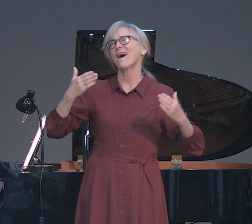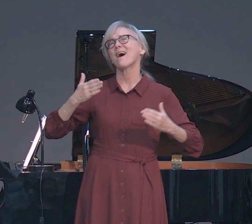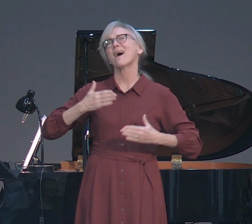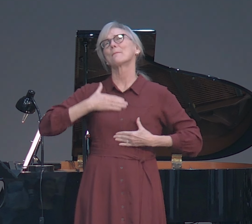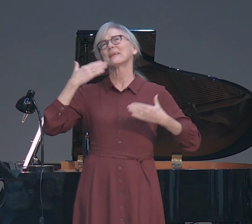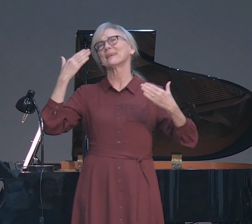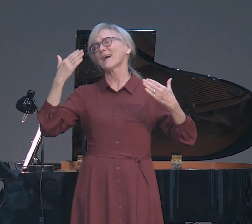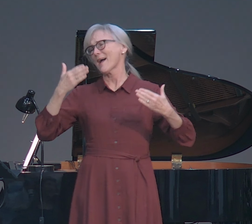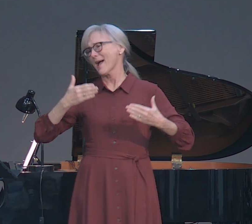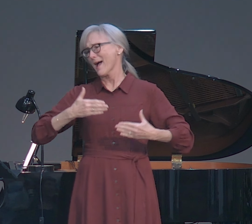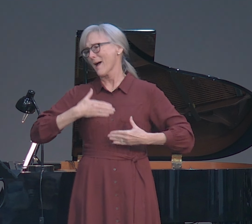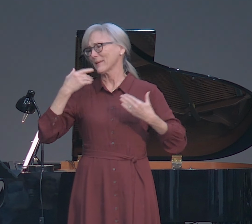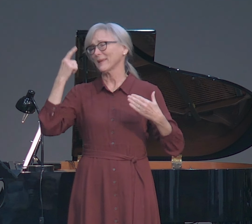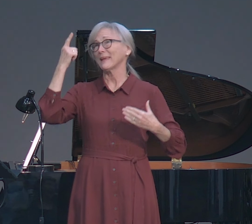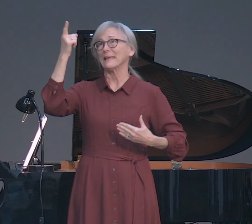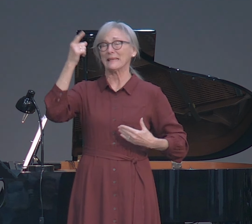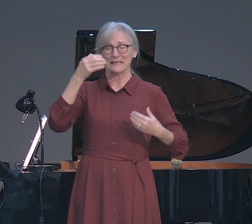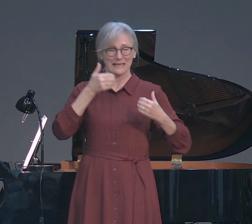sanctified, salvation